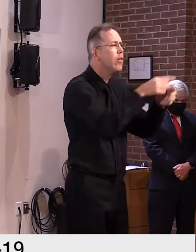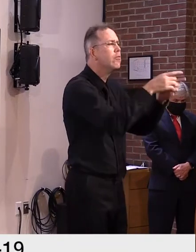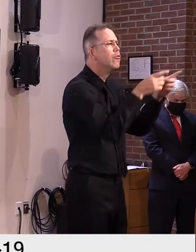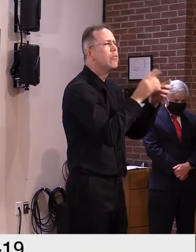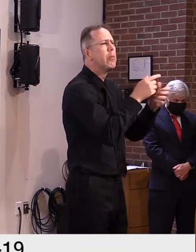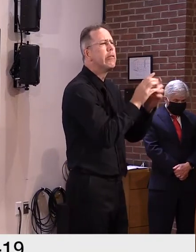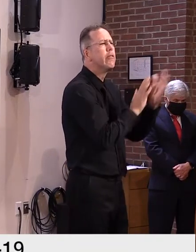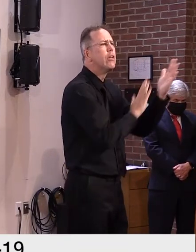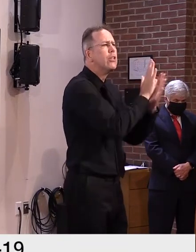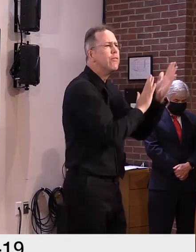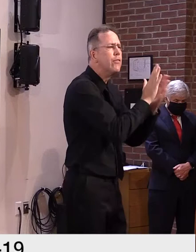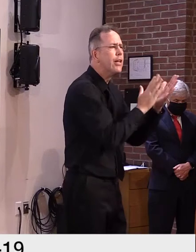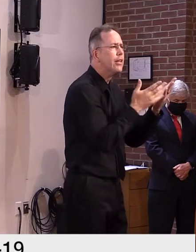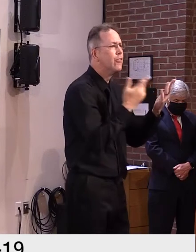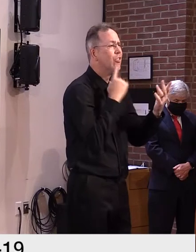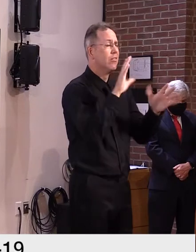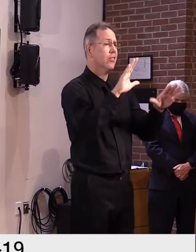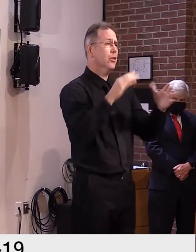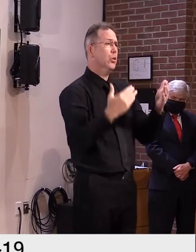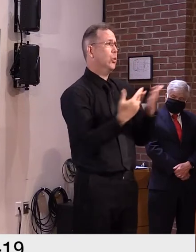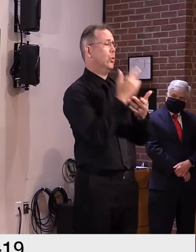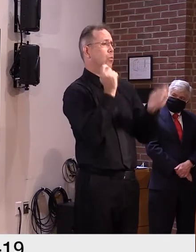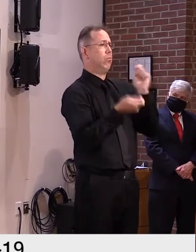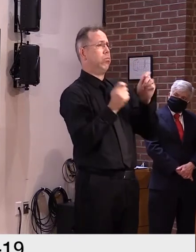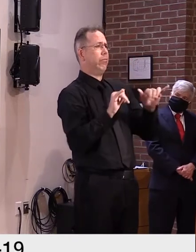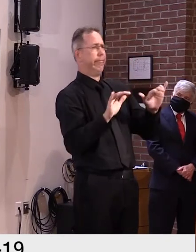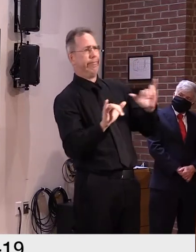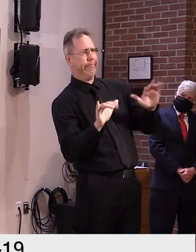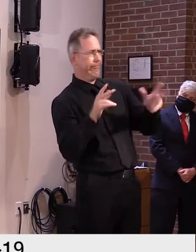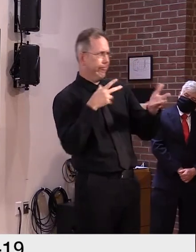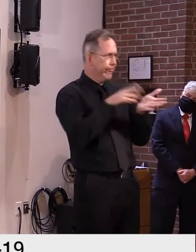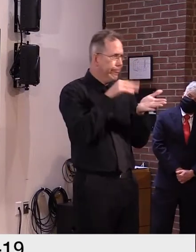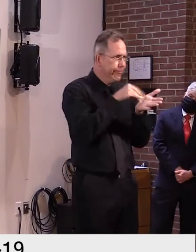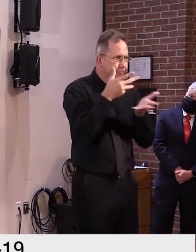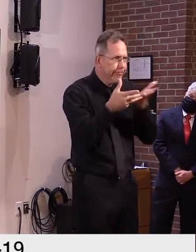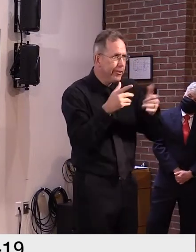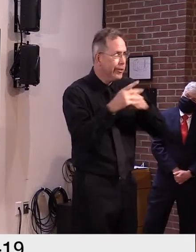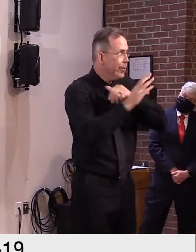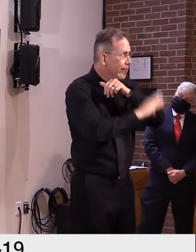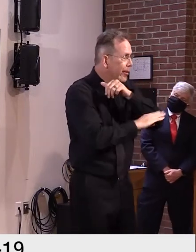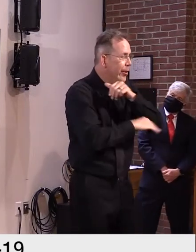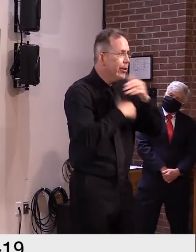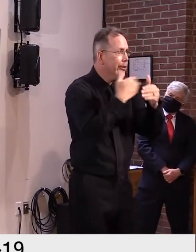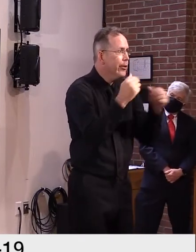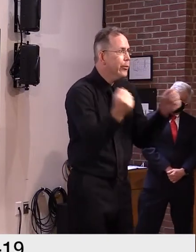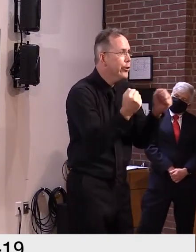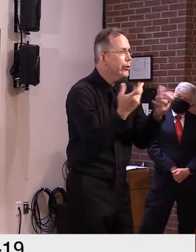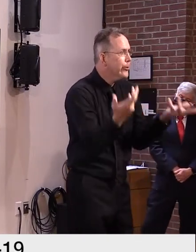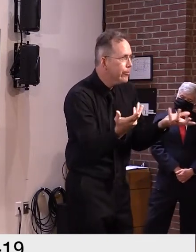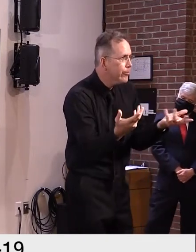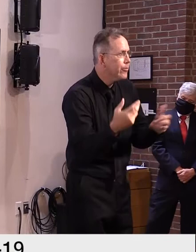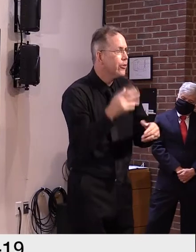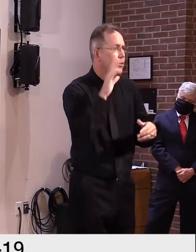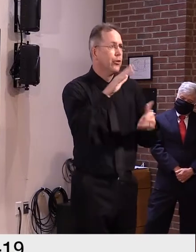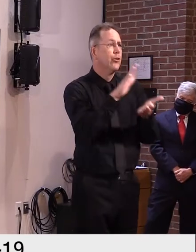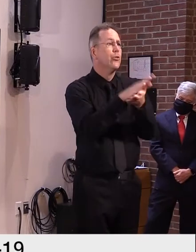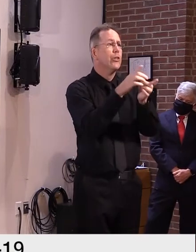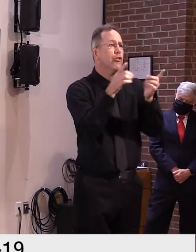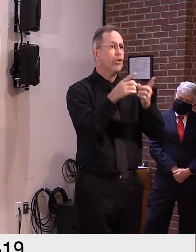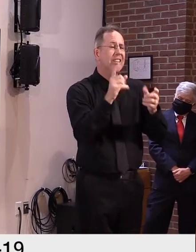year, not just the winter. In terms of recruitment, I know, the superintendents of school districts have been very creative in how they